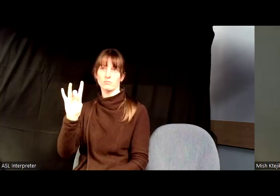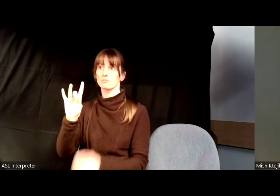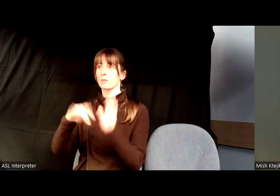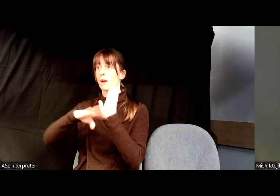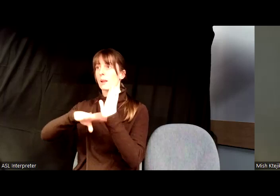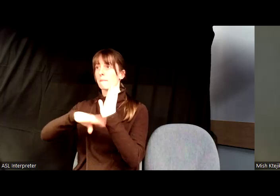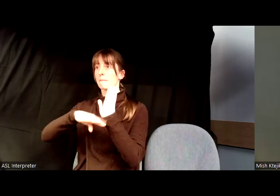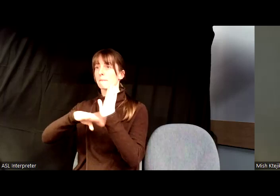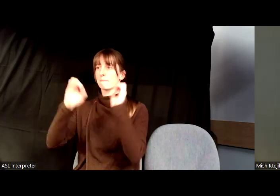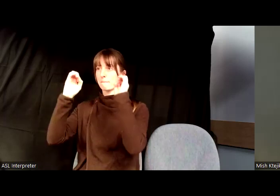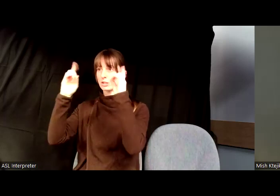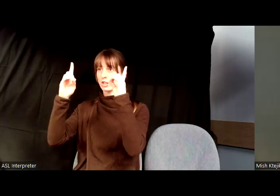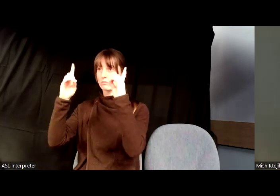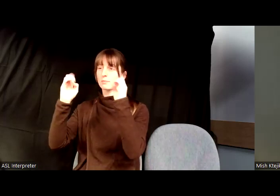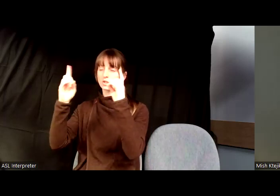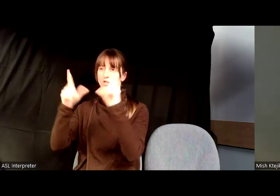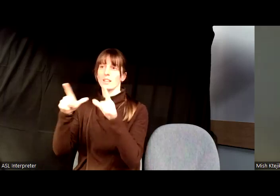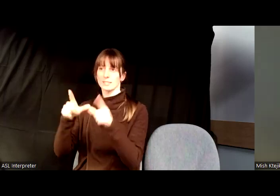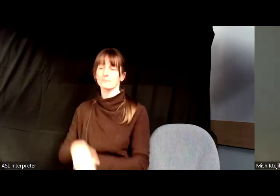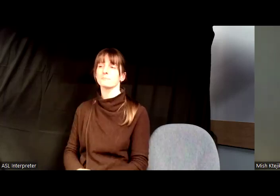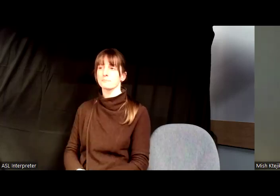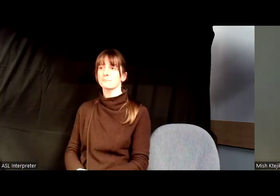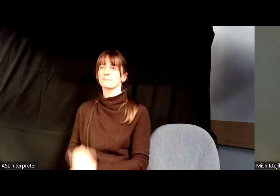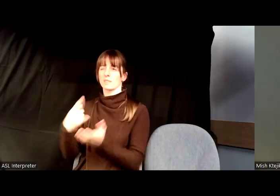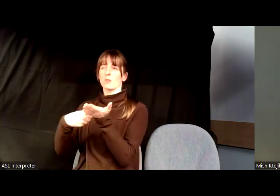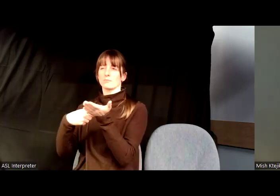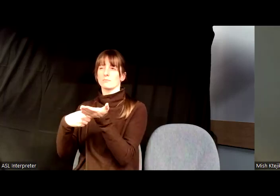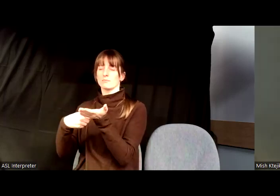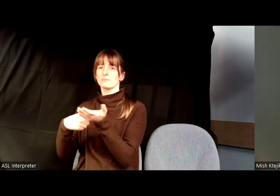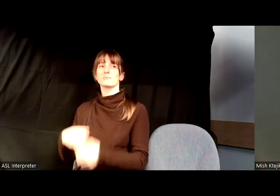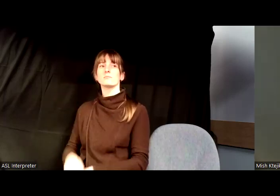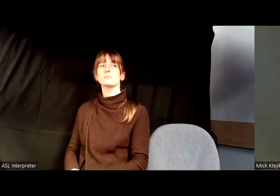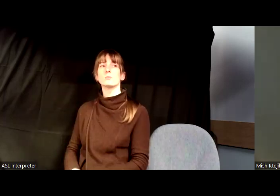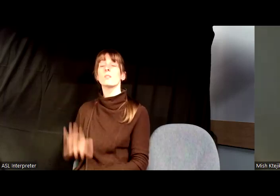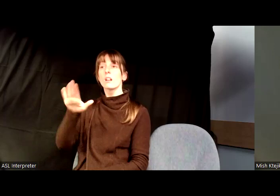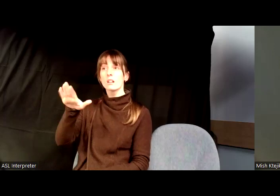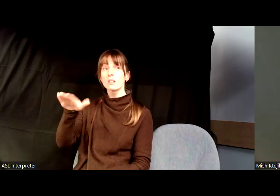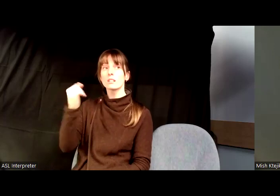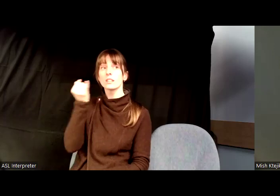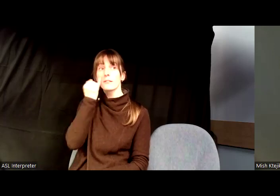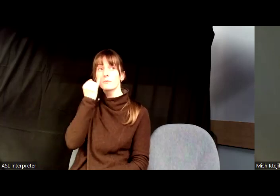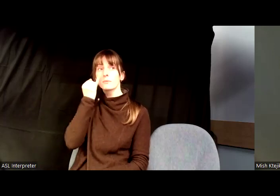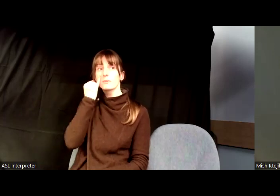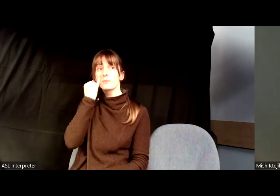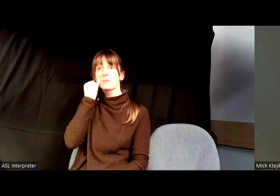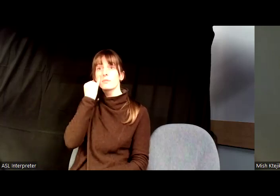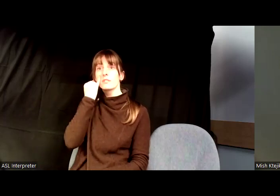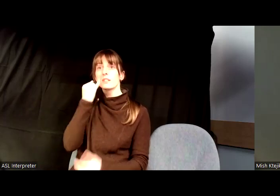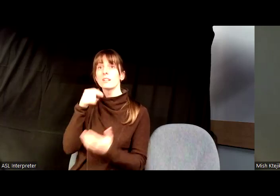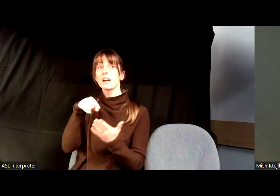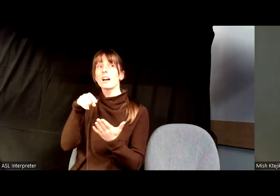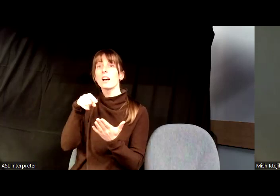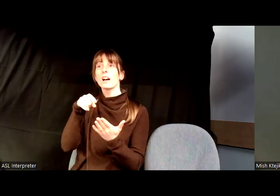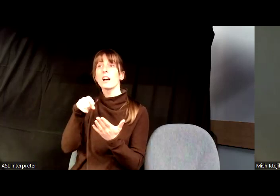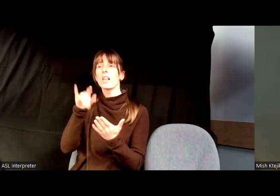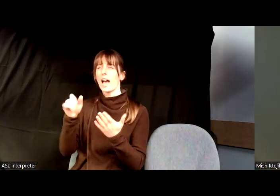the educational license. And if this order is not right,